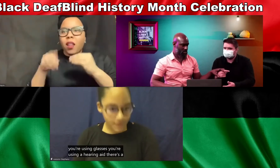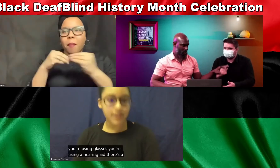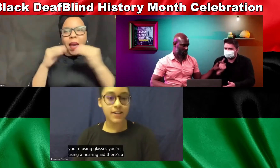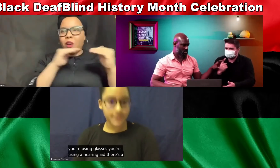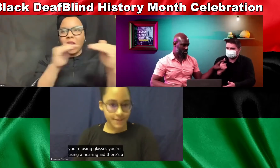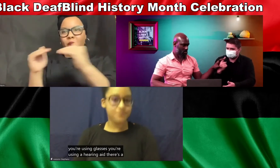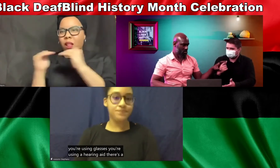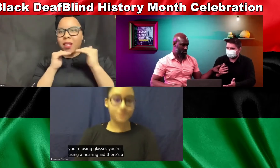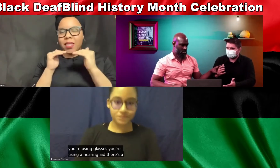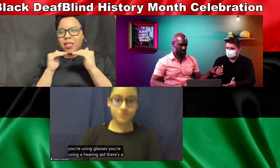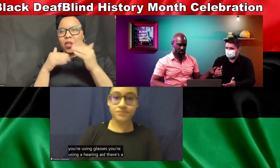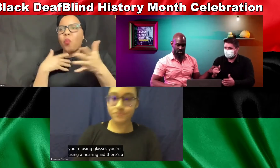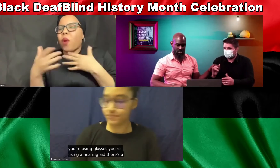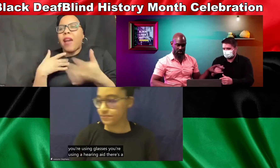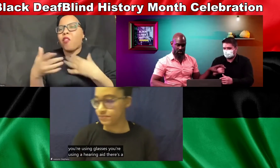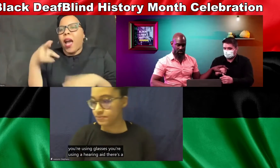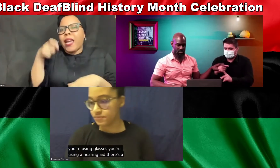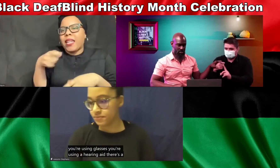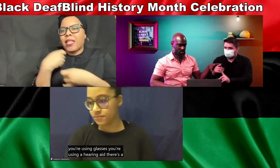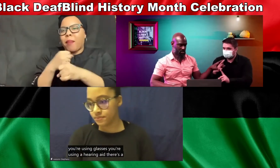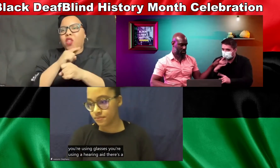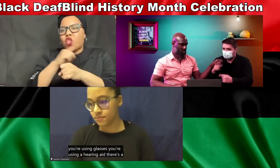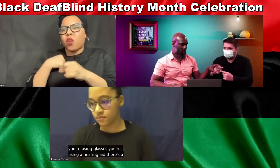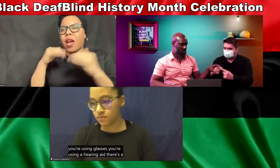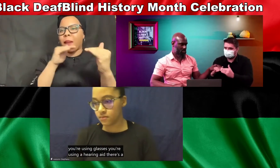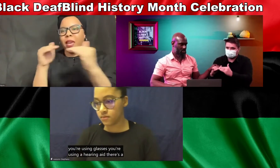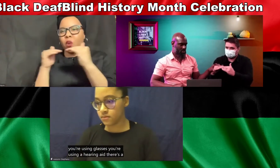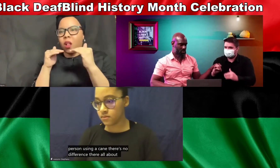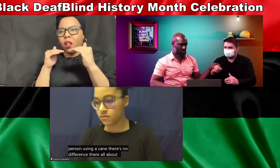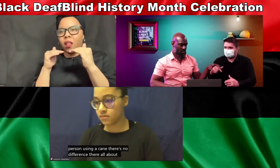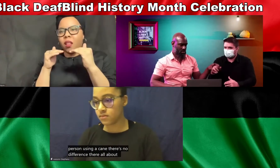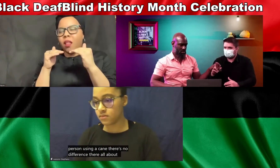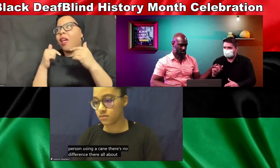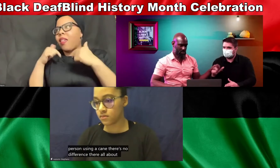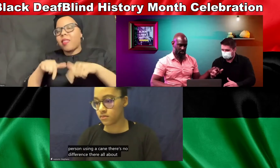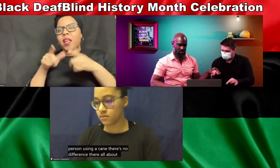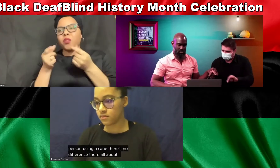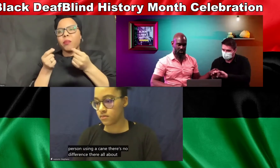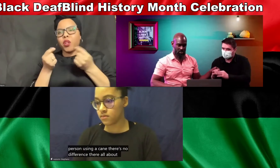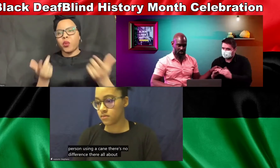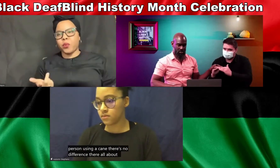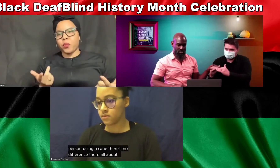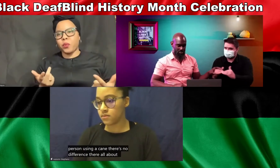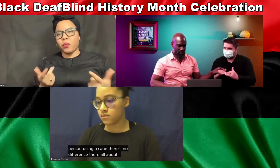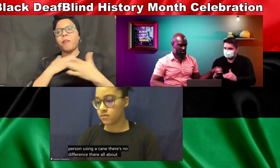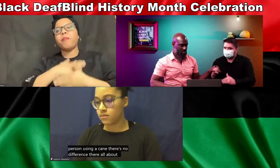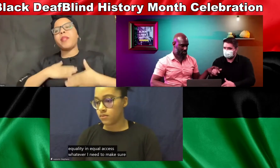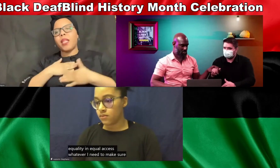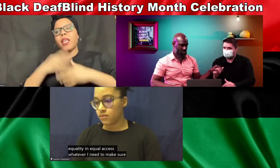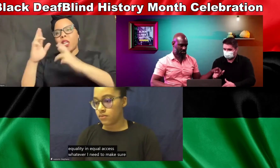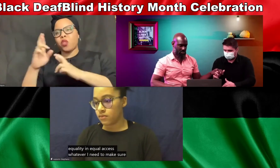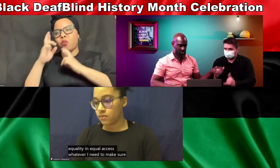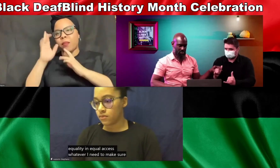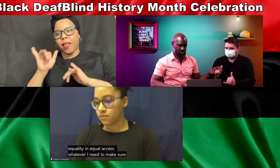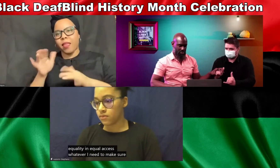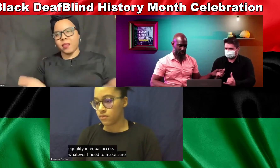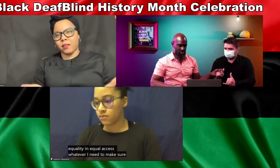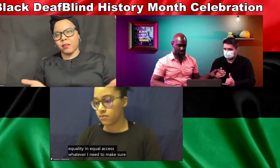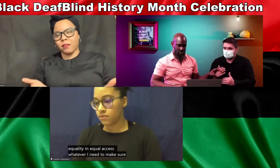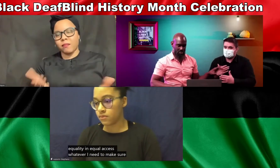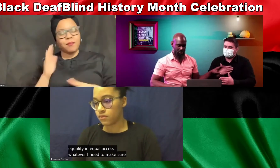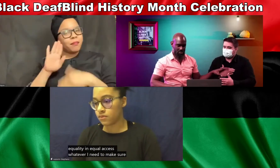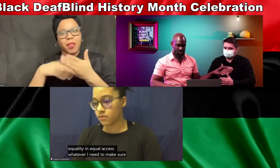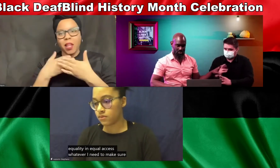there. It's all about equality and equal access. Whatever I need to make sure that I can participate equally, that's what I'm going to